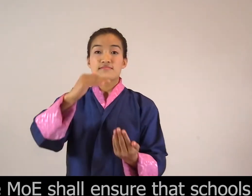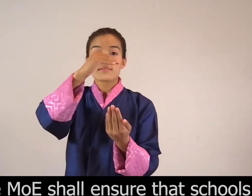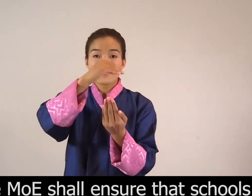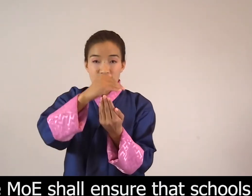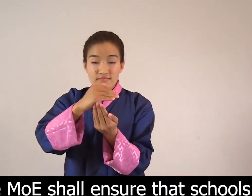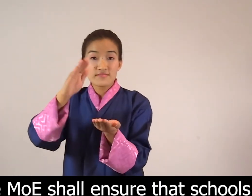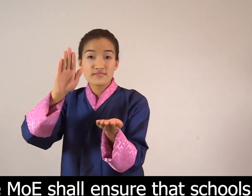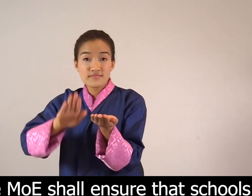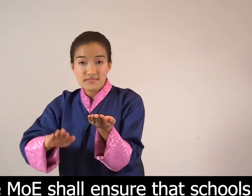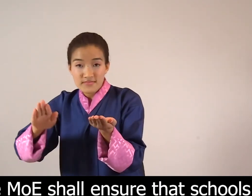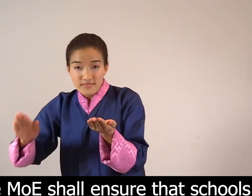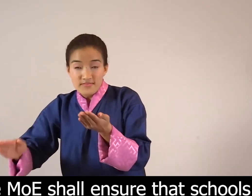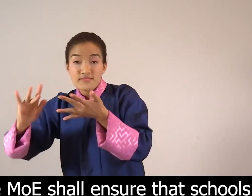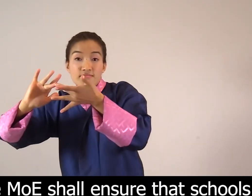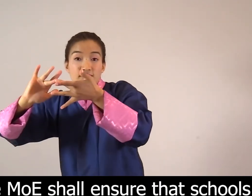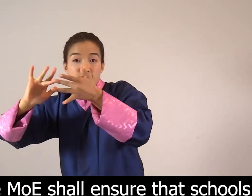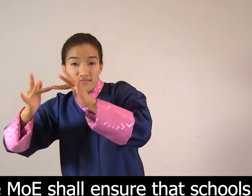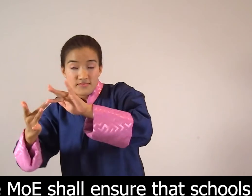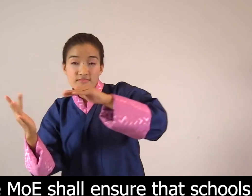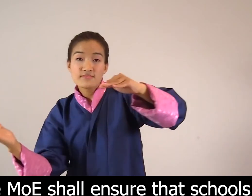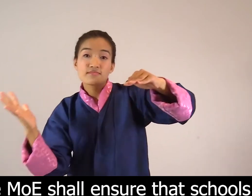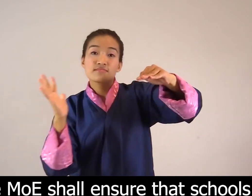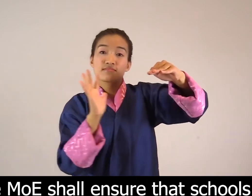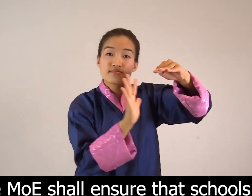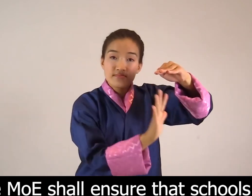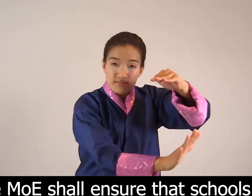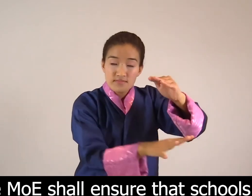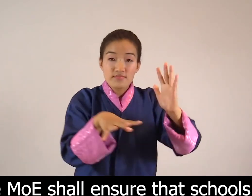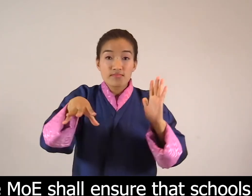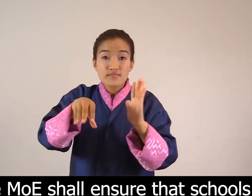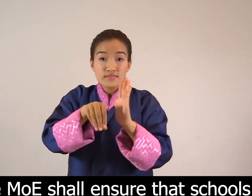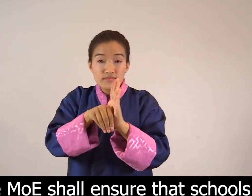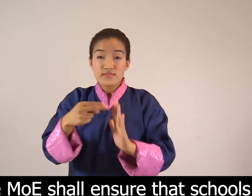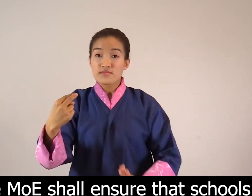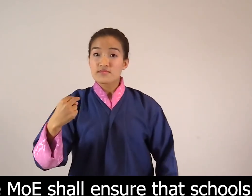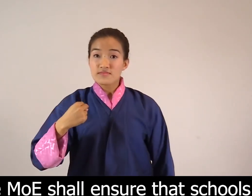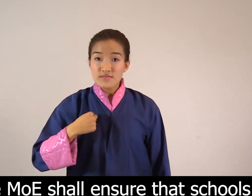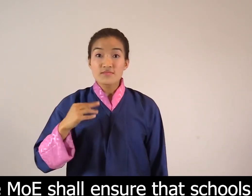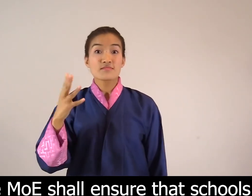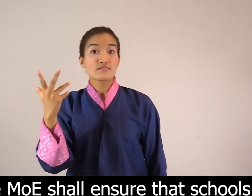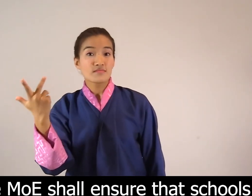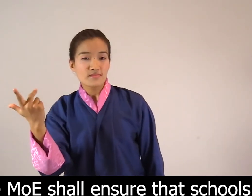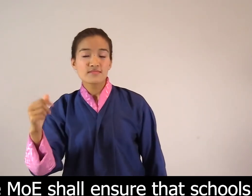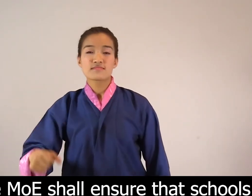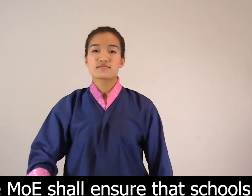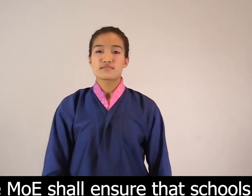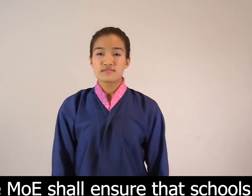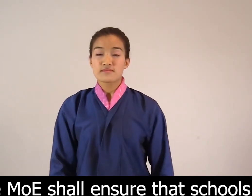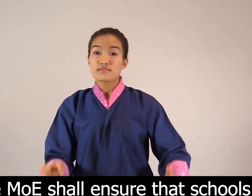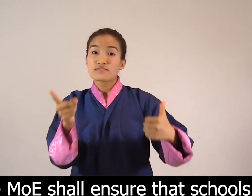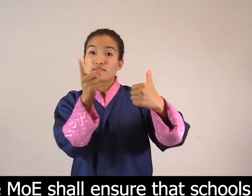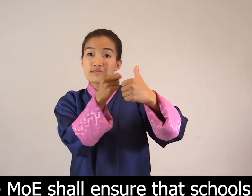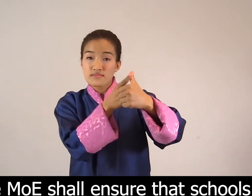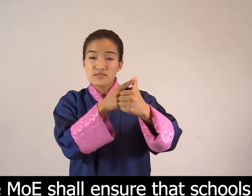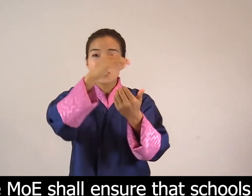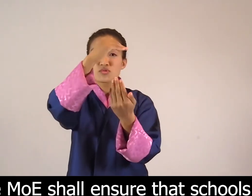The Ministry of Education shall ensure that schools and